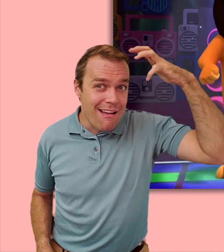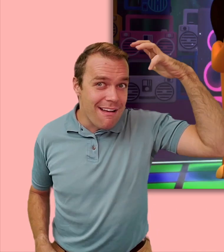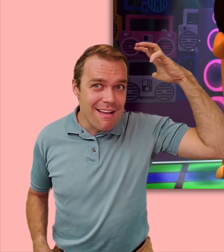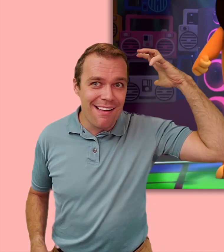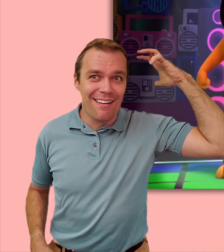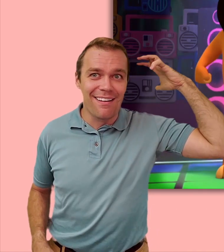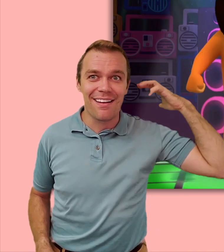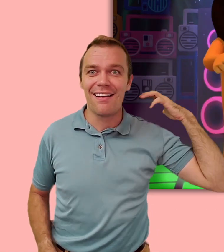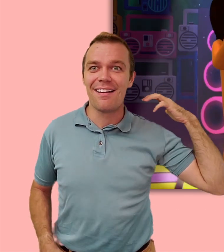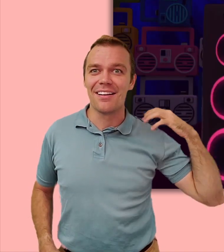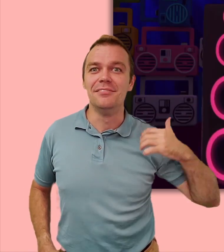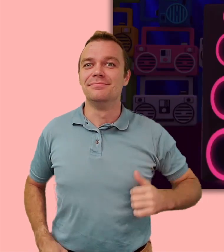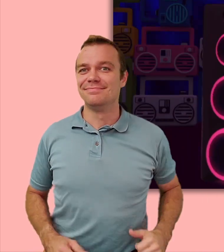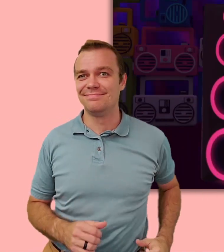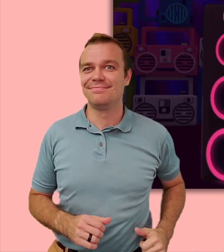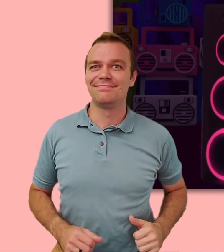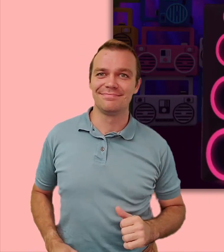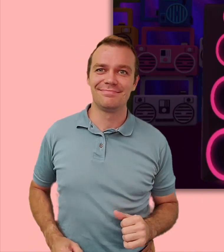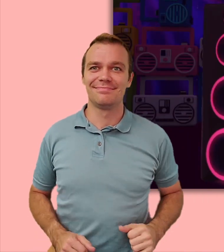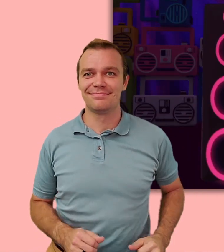roar roar roar.